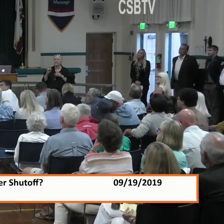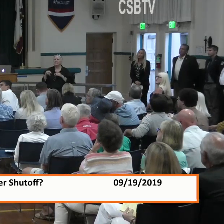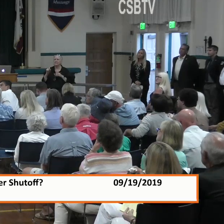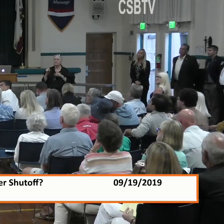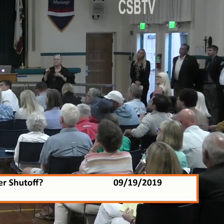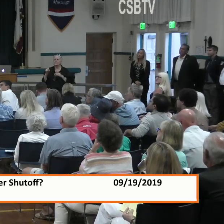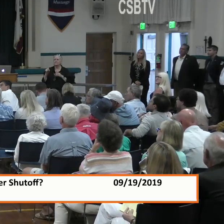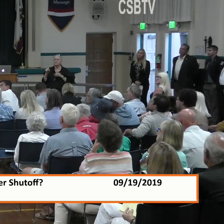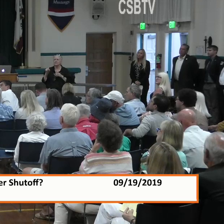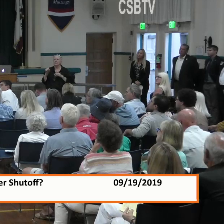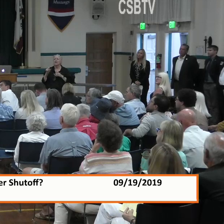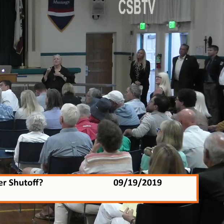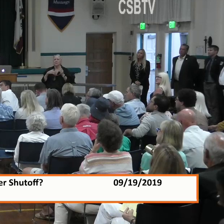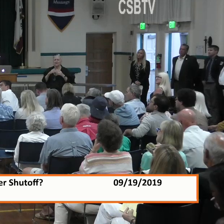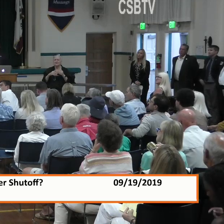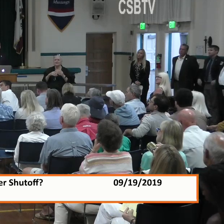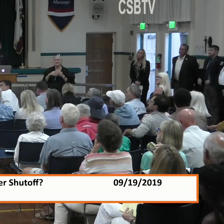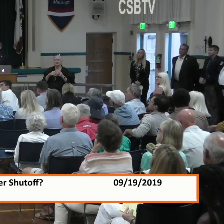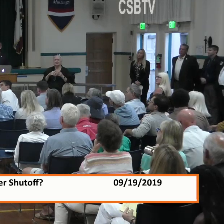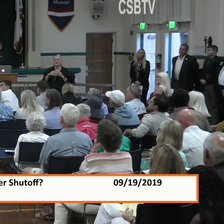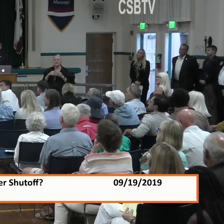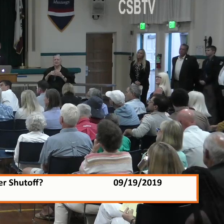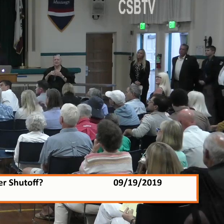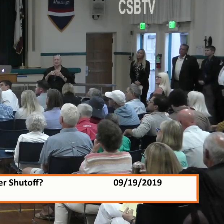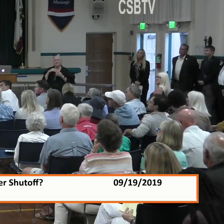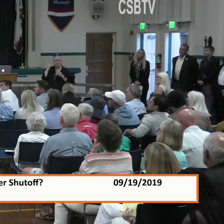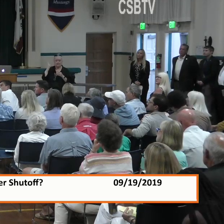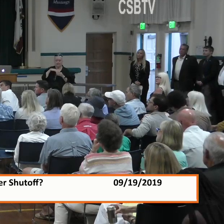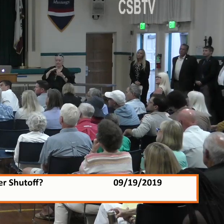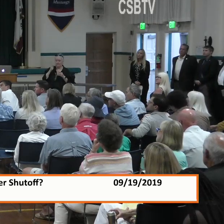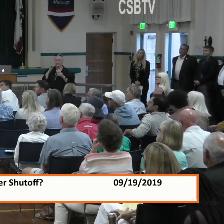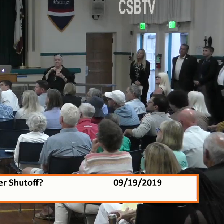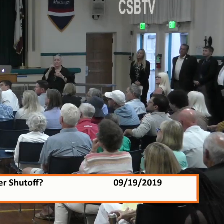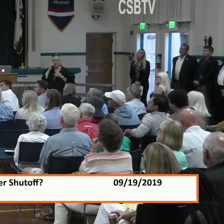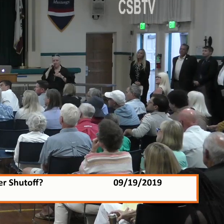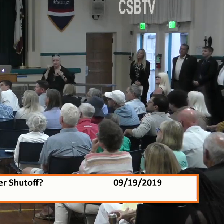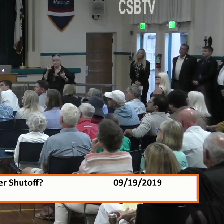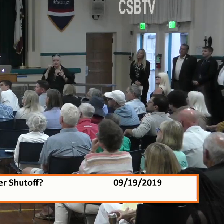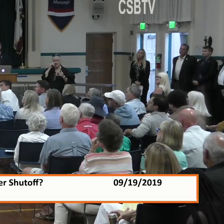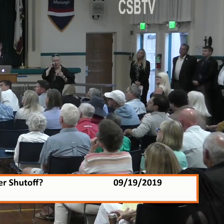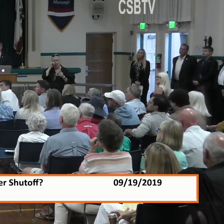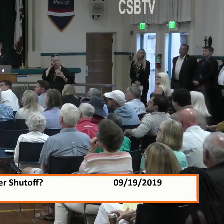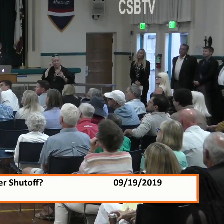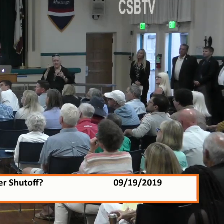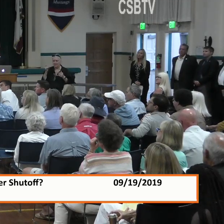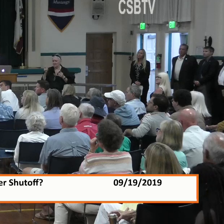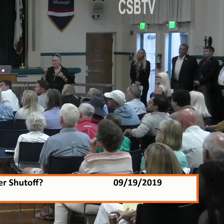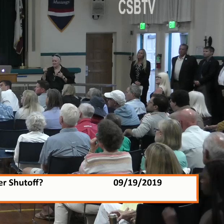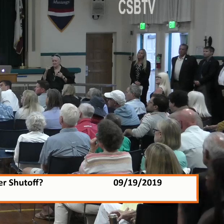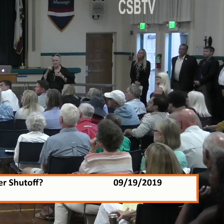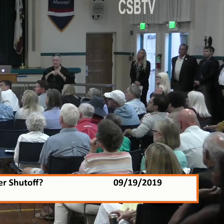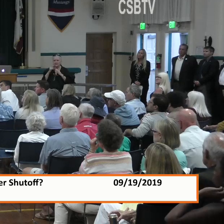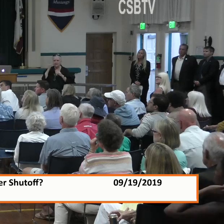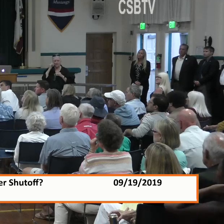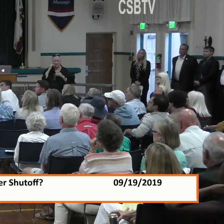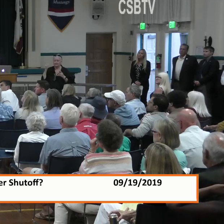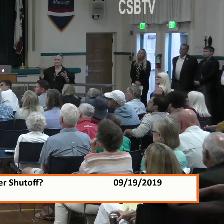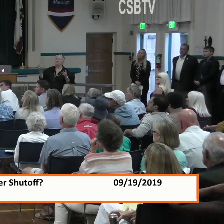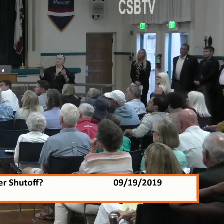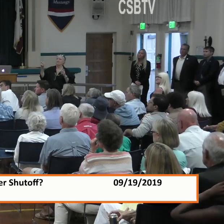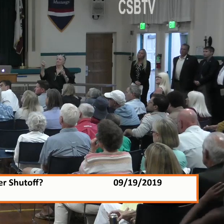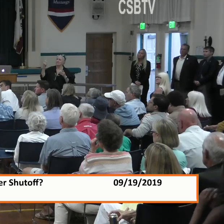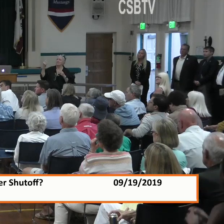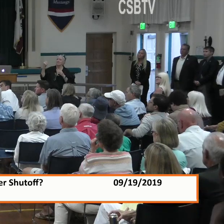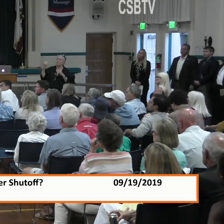PSPS process, when all of a sudden I started hearing about this is like a bolt out of the blue for